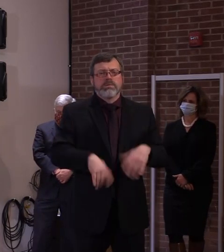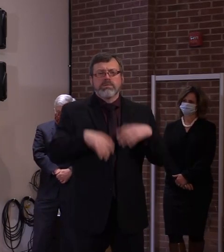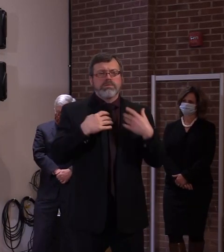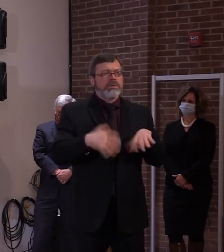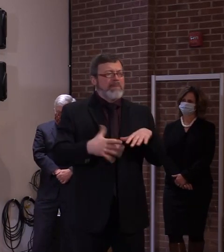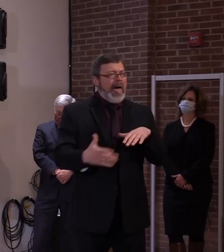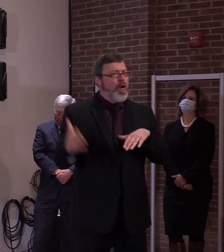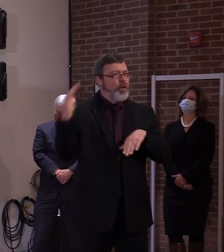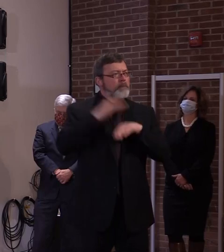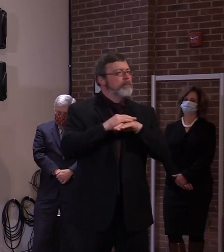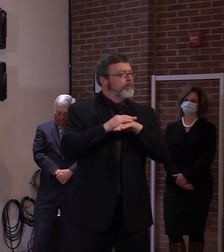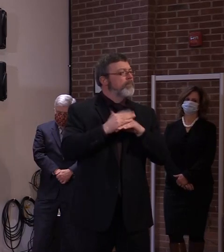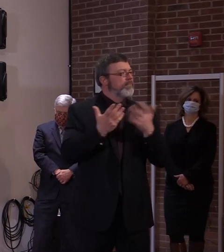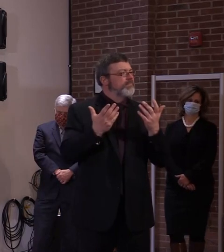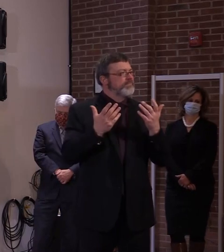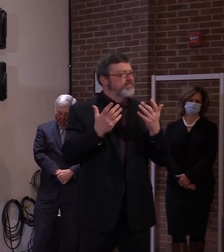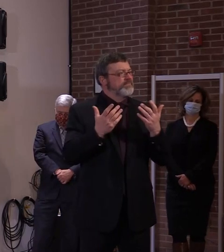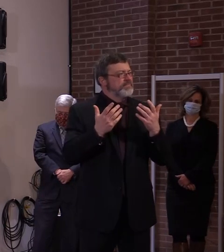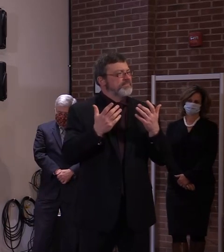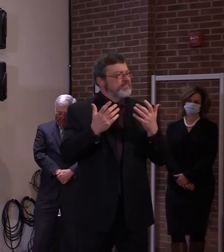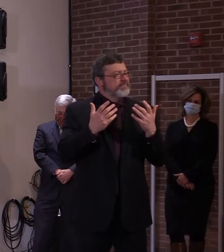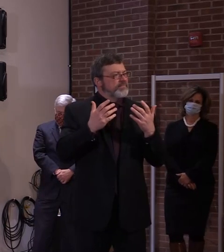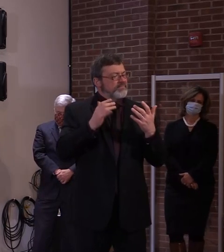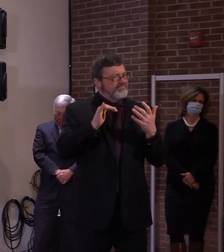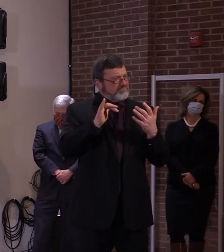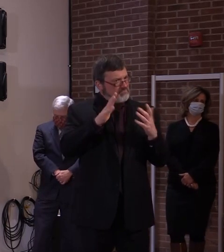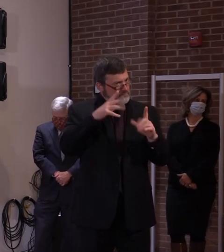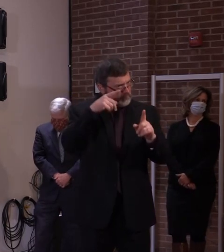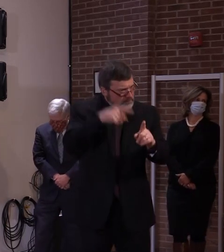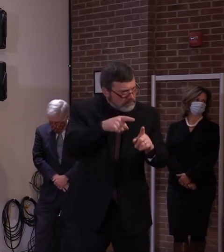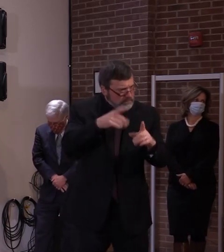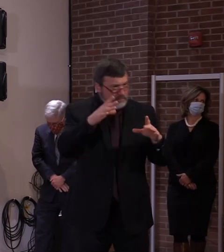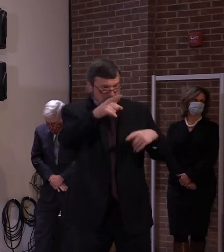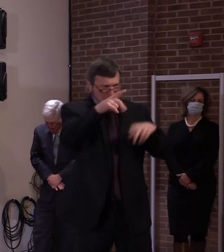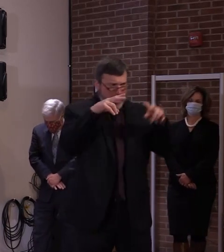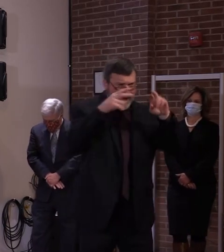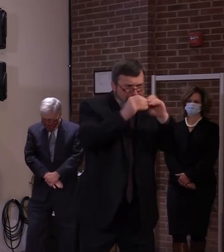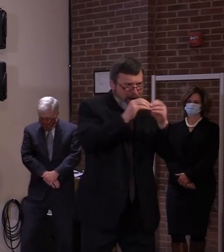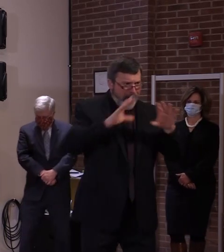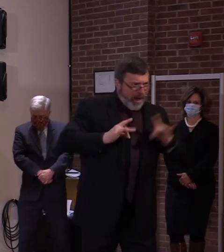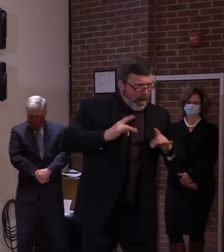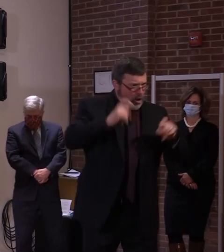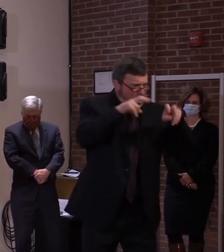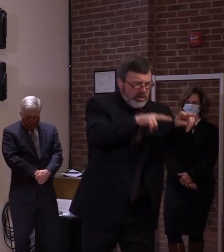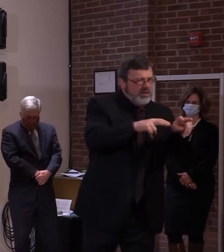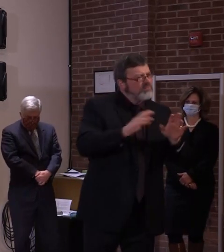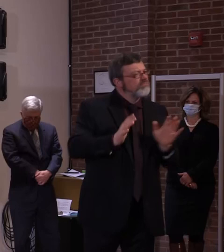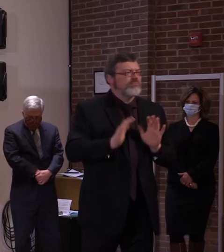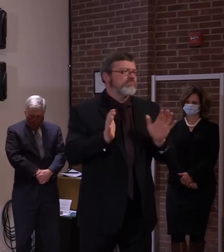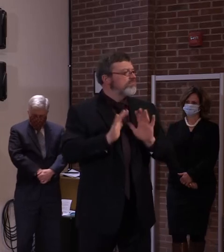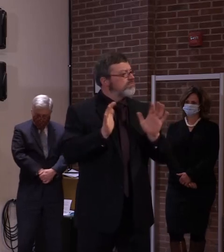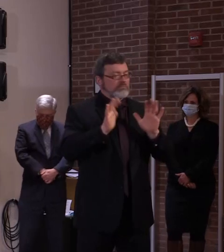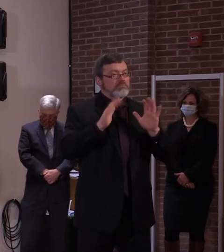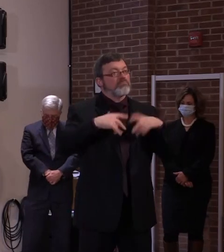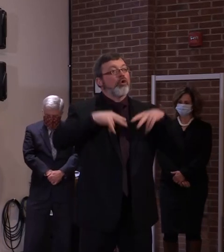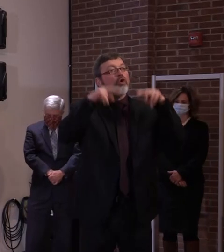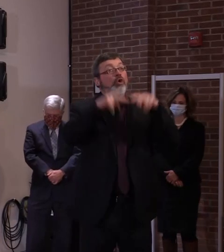important than the approach we all take to minimize the variant's impact, because that's what really counts.